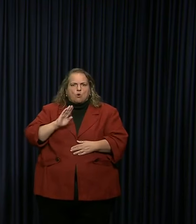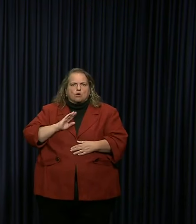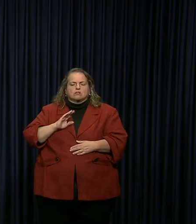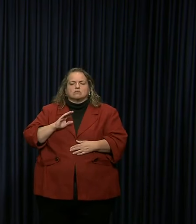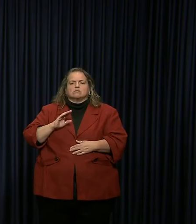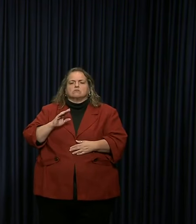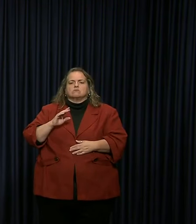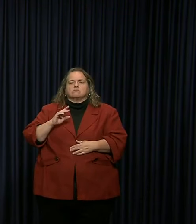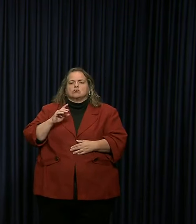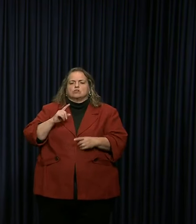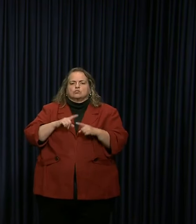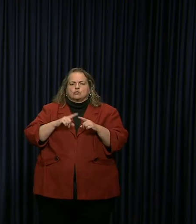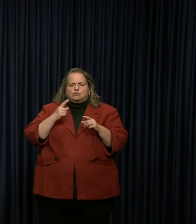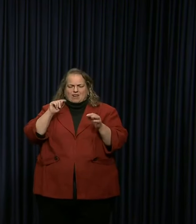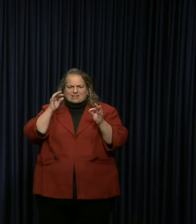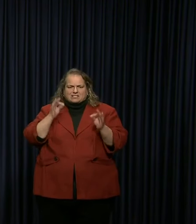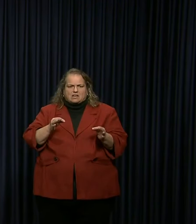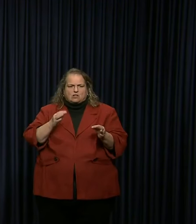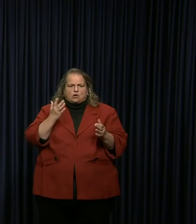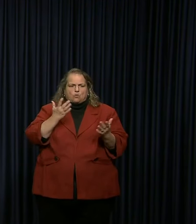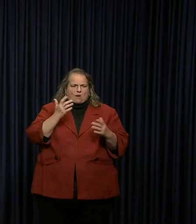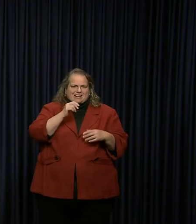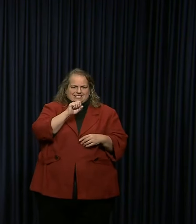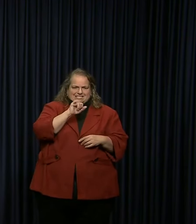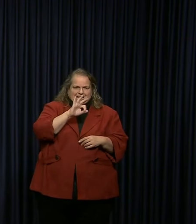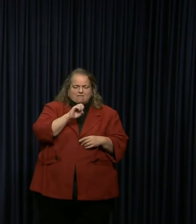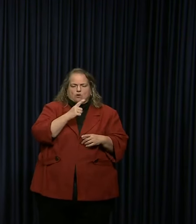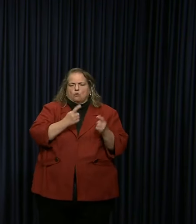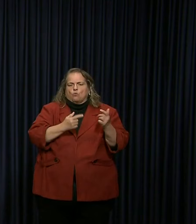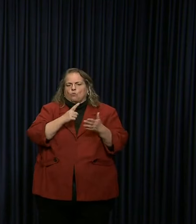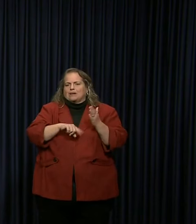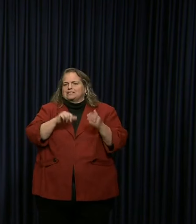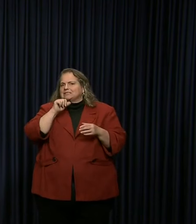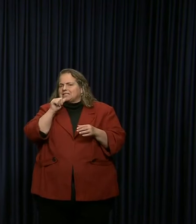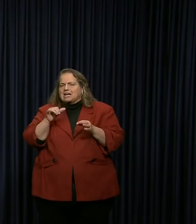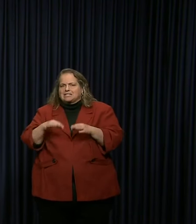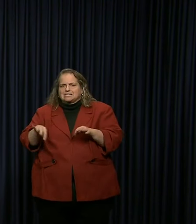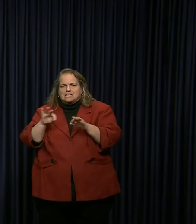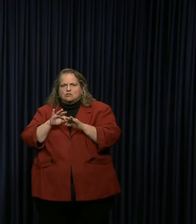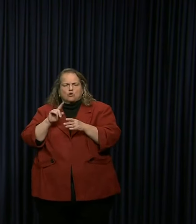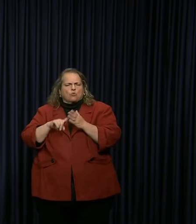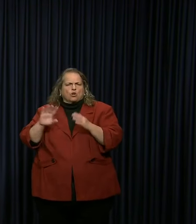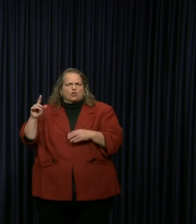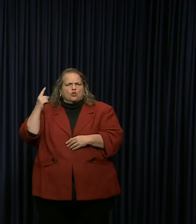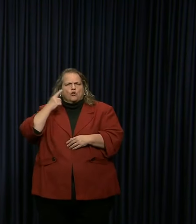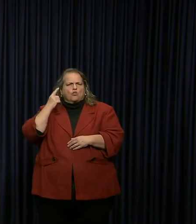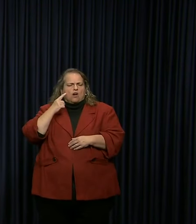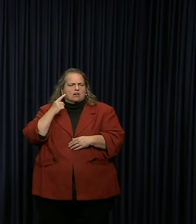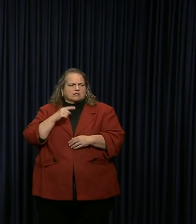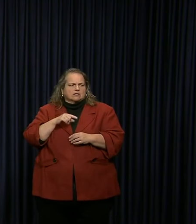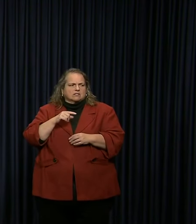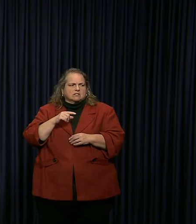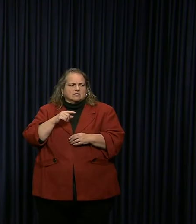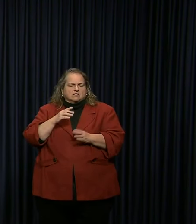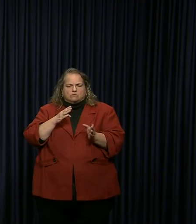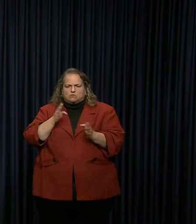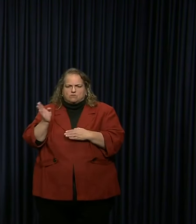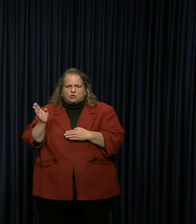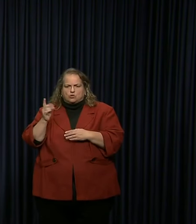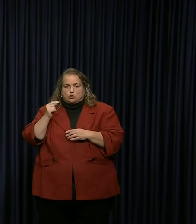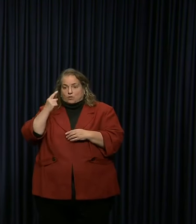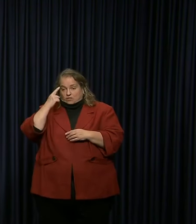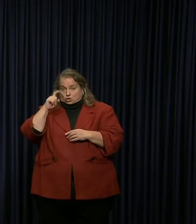they are or not safe, rather than essential and non-essential. What are your thoughts on kind of shifting the way that we think about that to whether